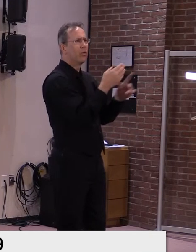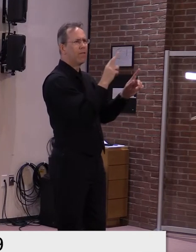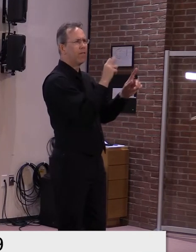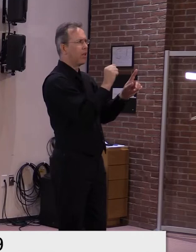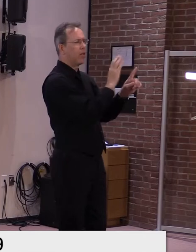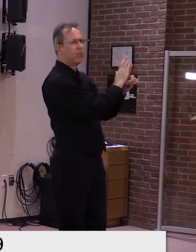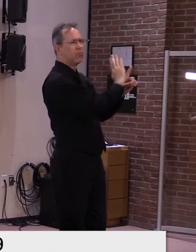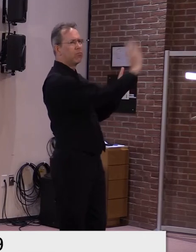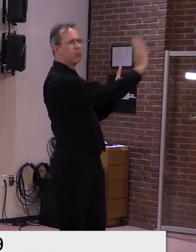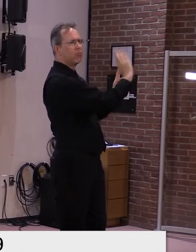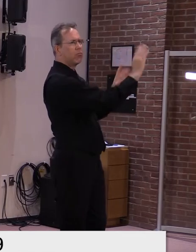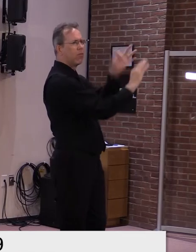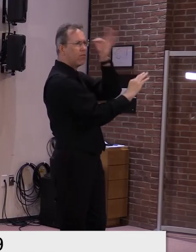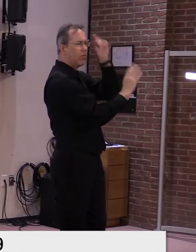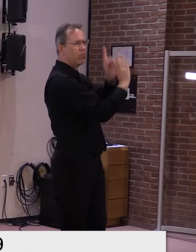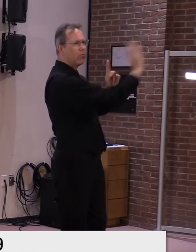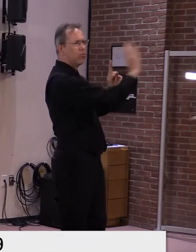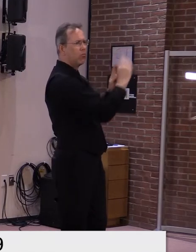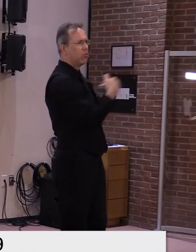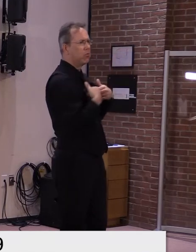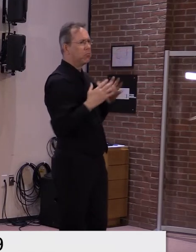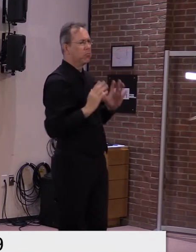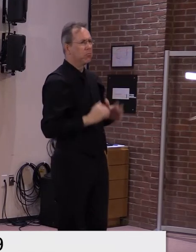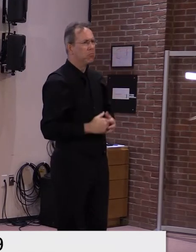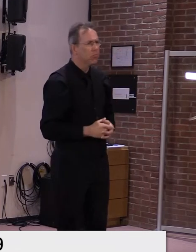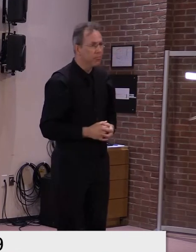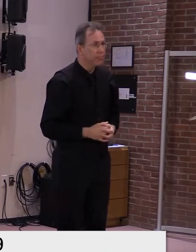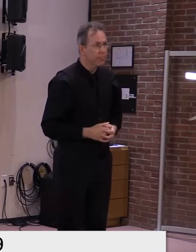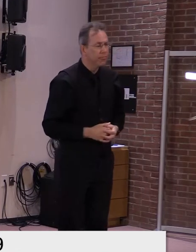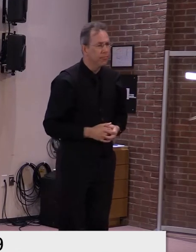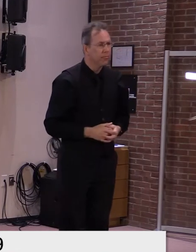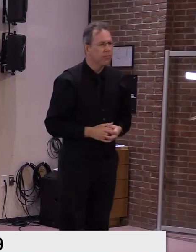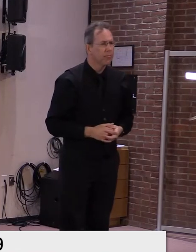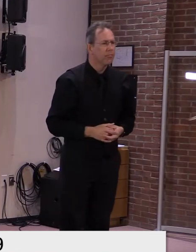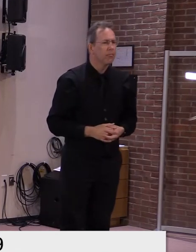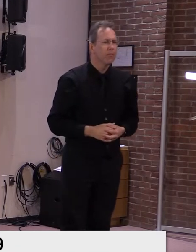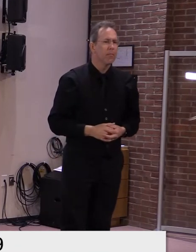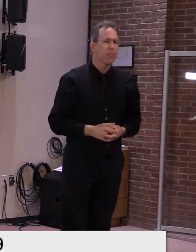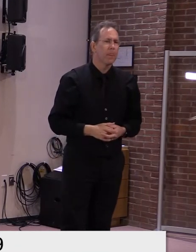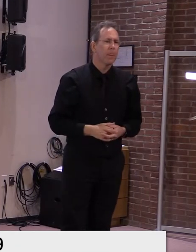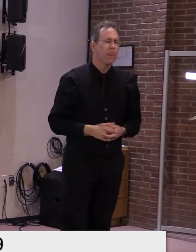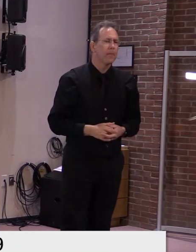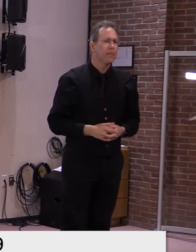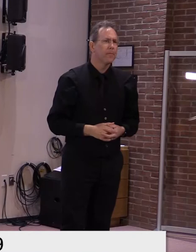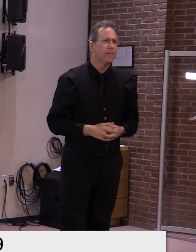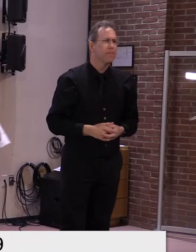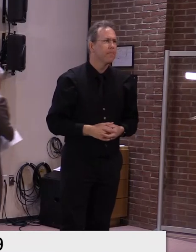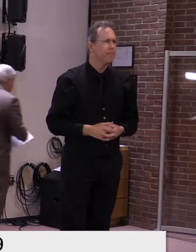Thank you.